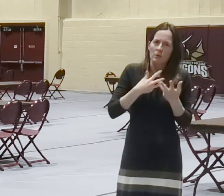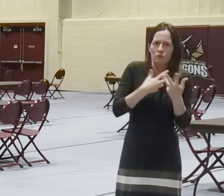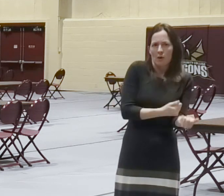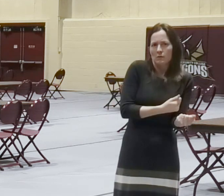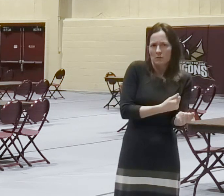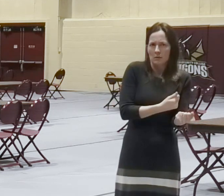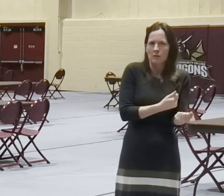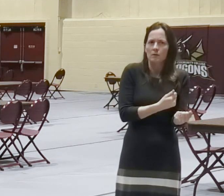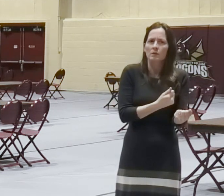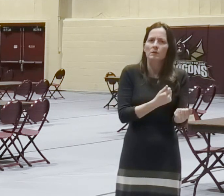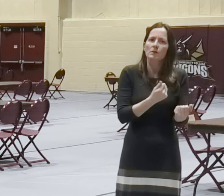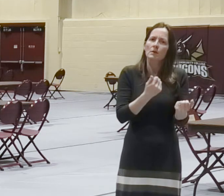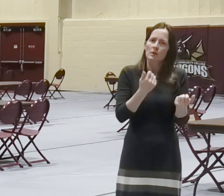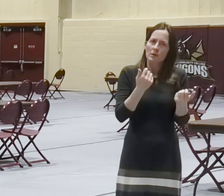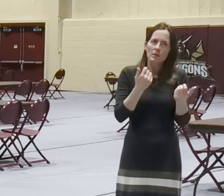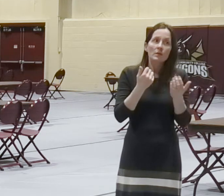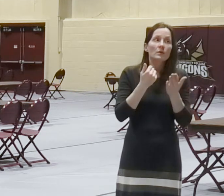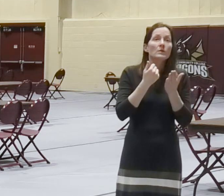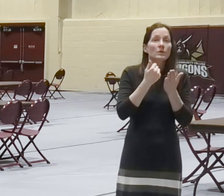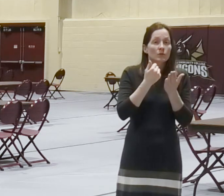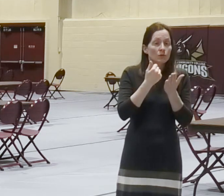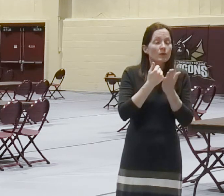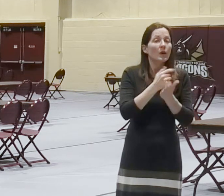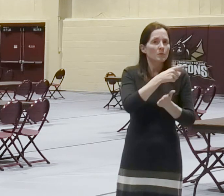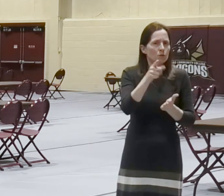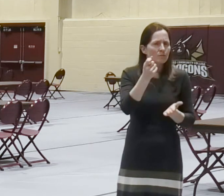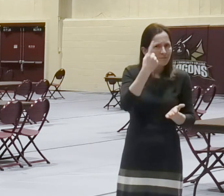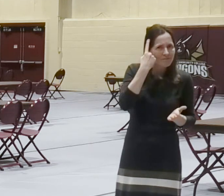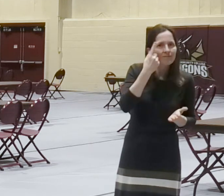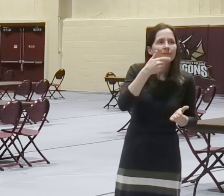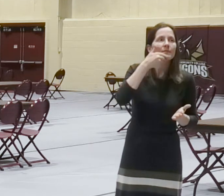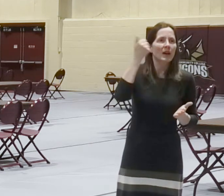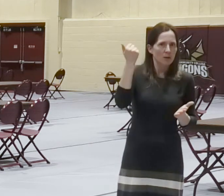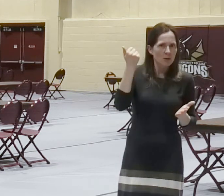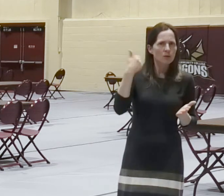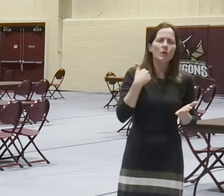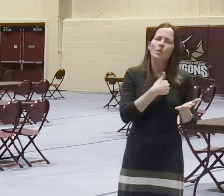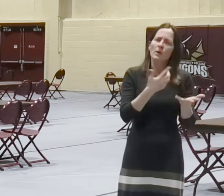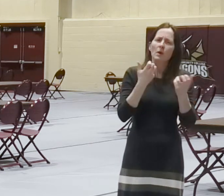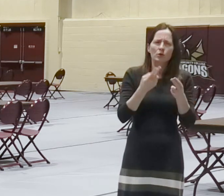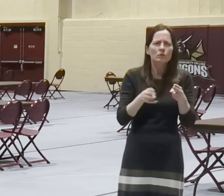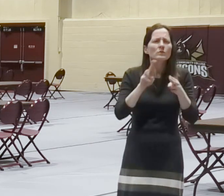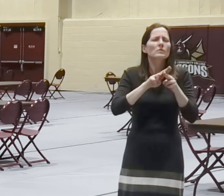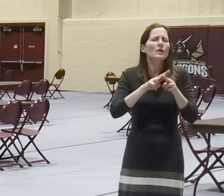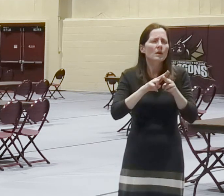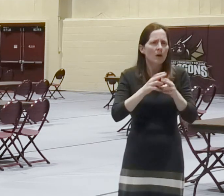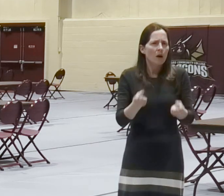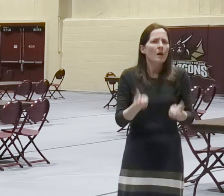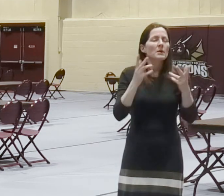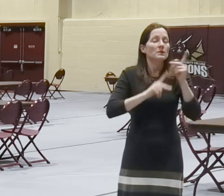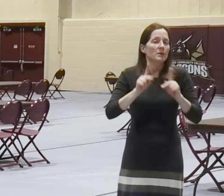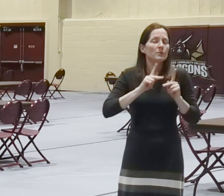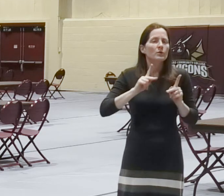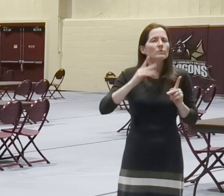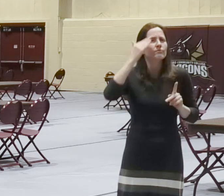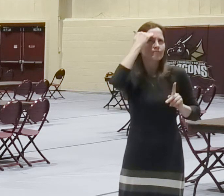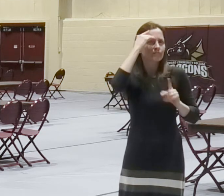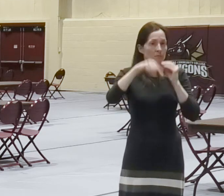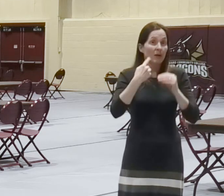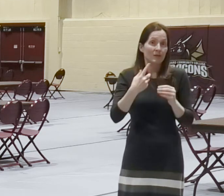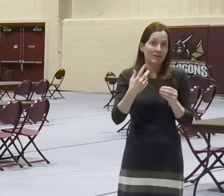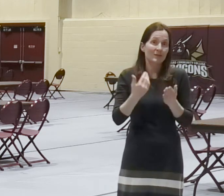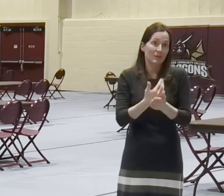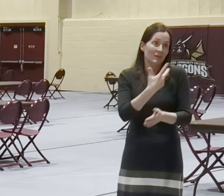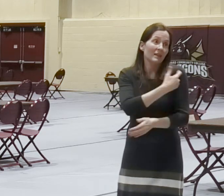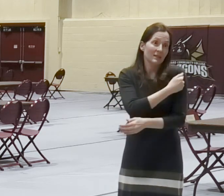raise awareness within the community with your help to make sure that everyone gets this